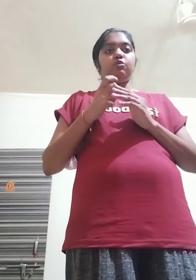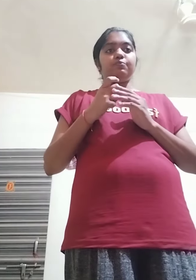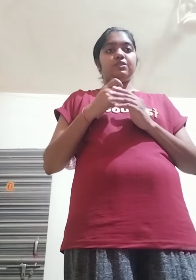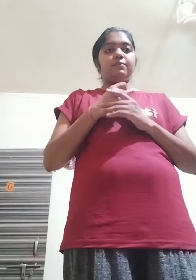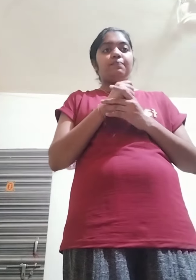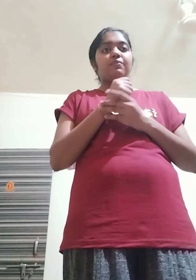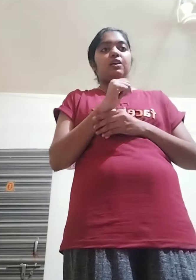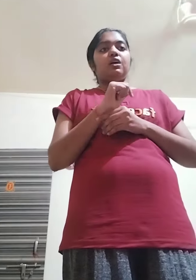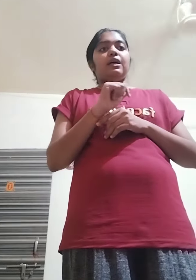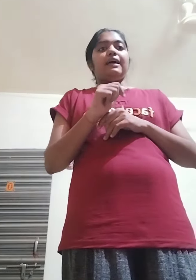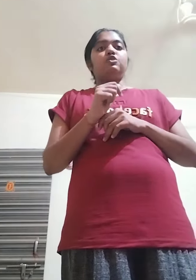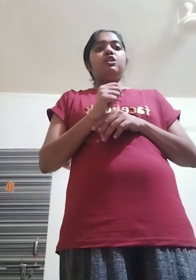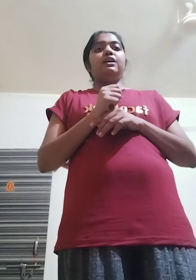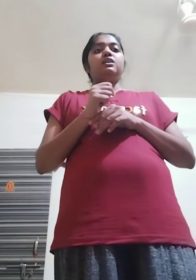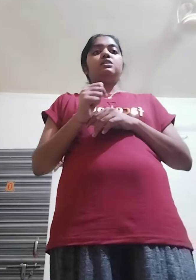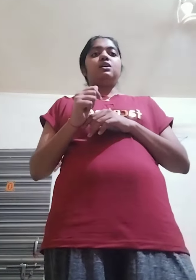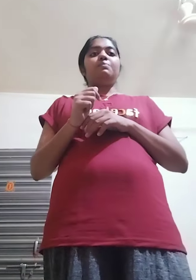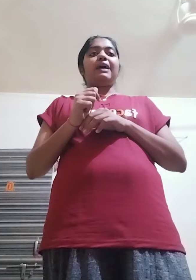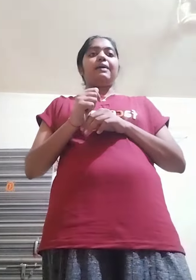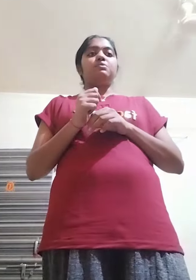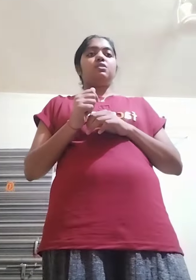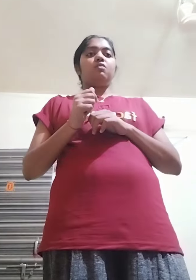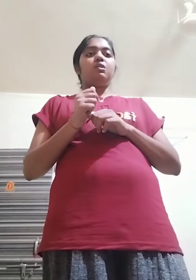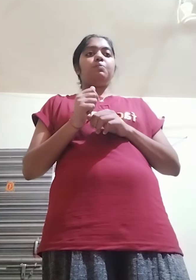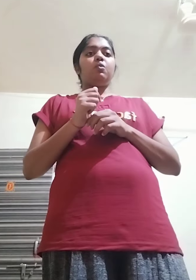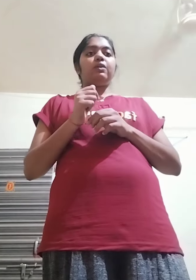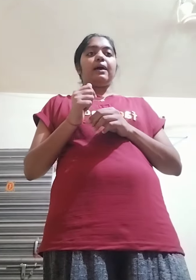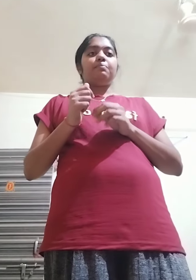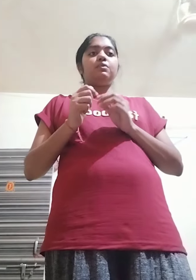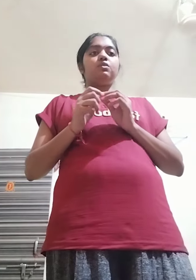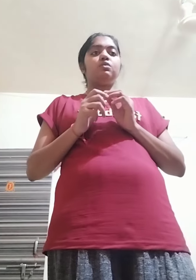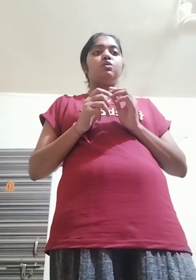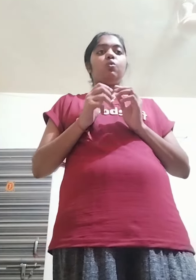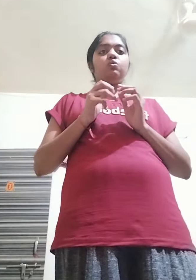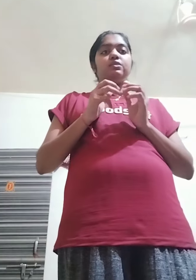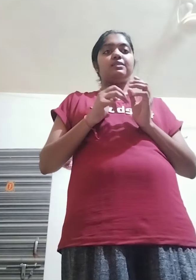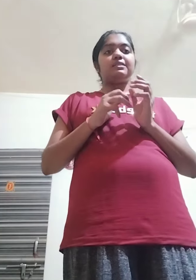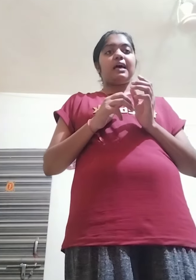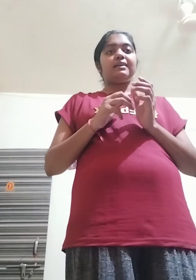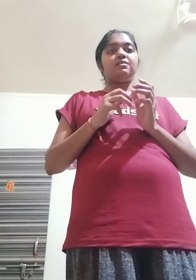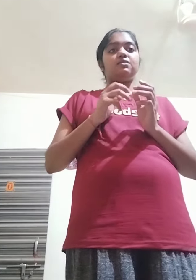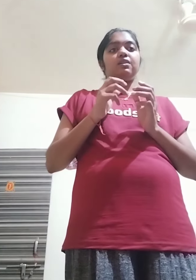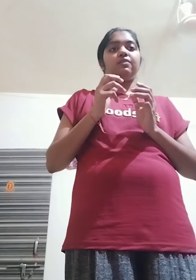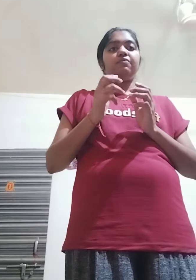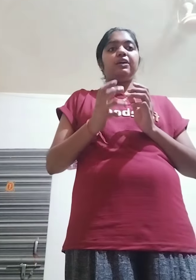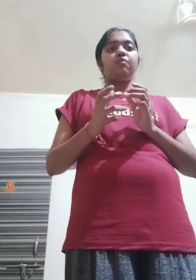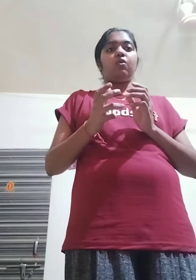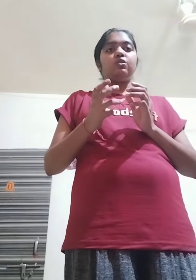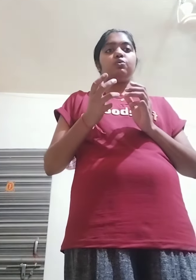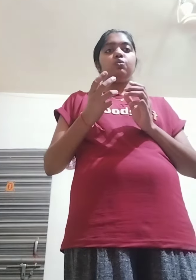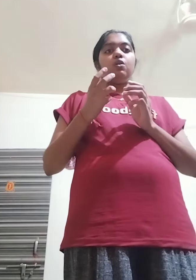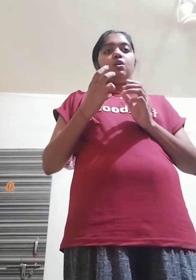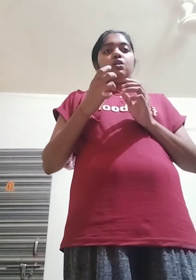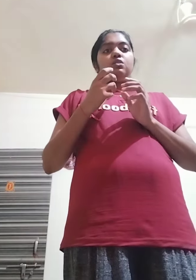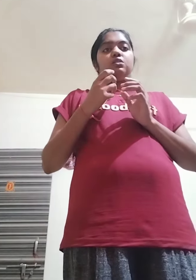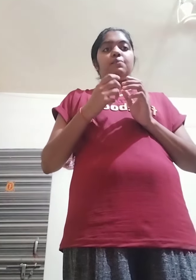loops. Actually, sometimes our program grows in size and we want to